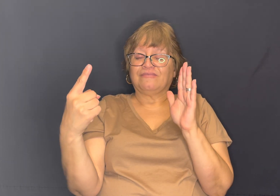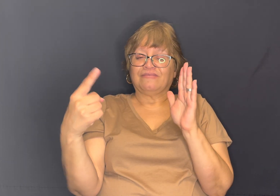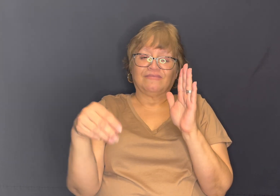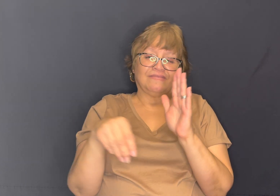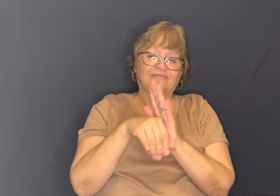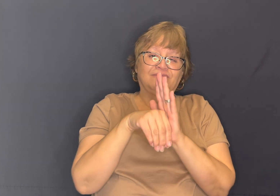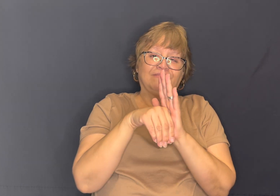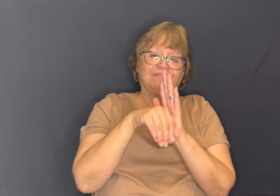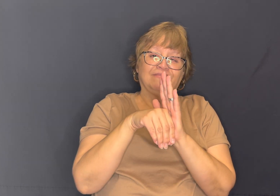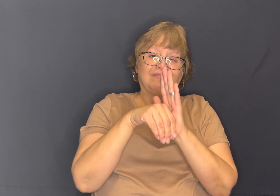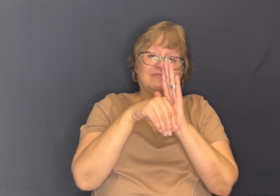One,